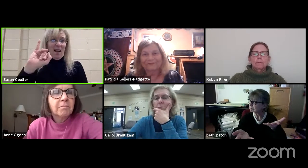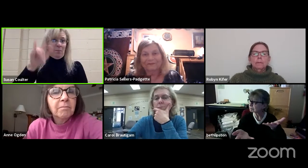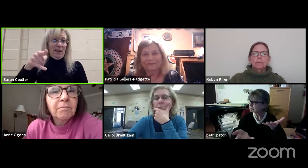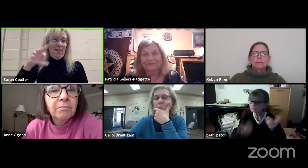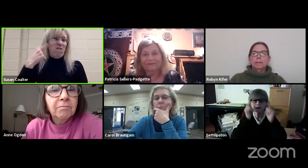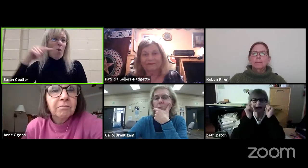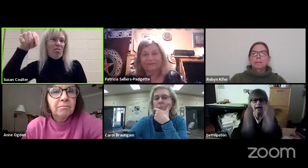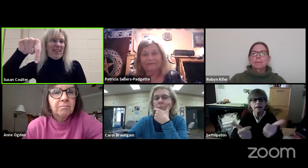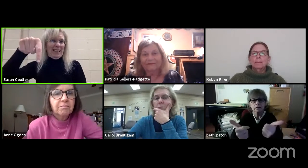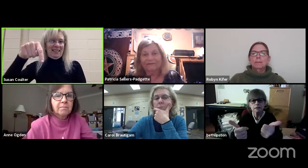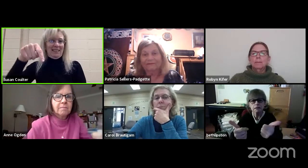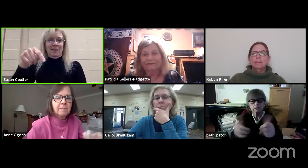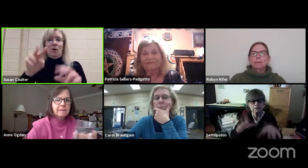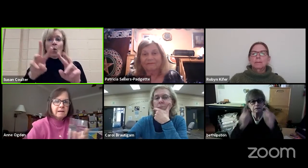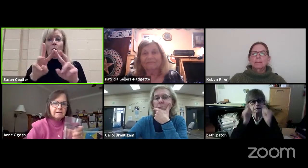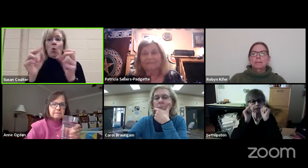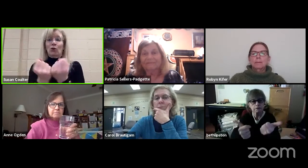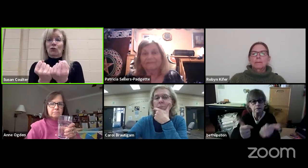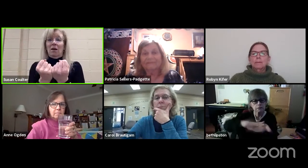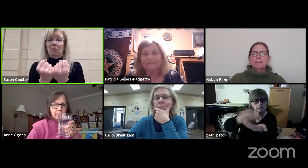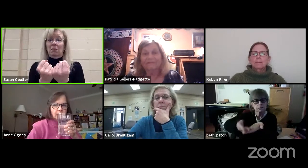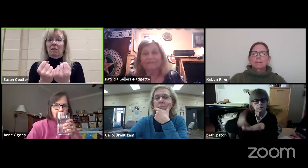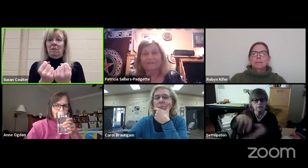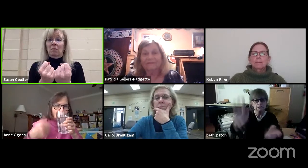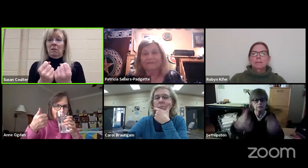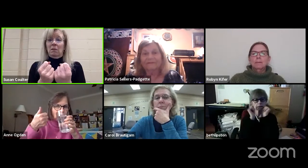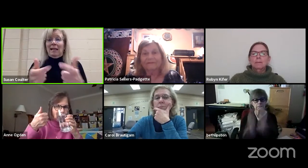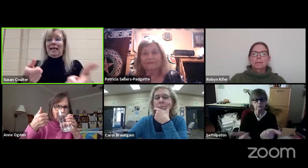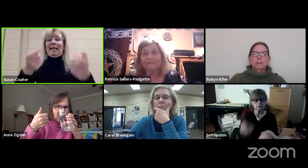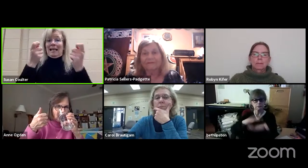Okay, IP for this workshop.